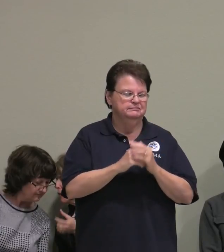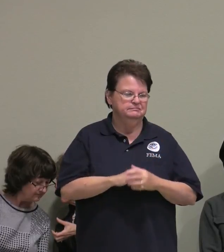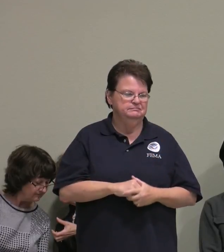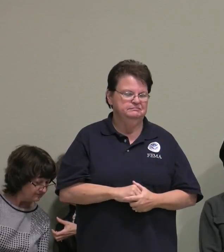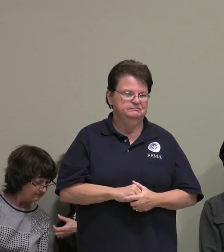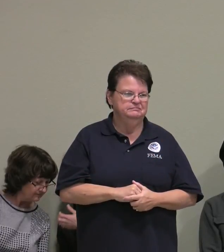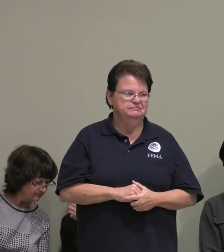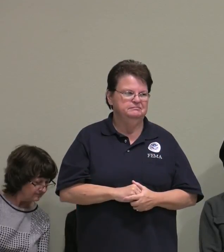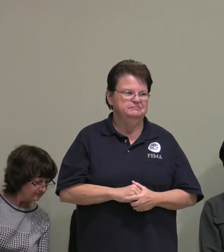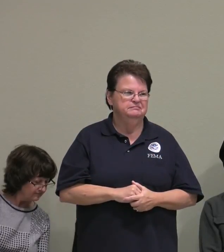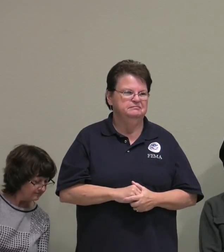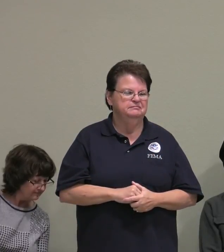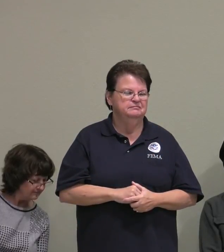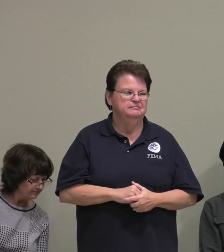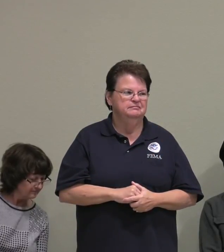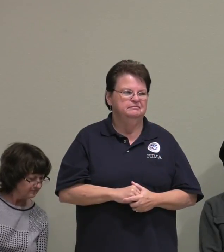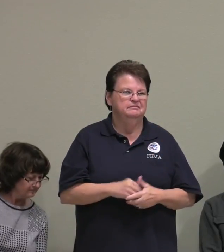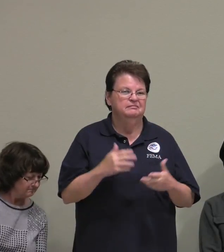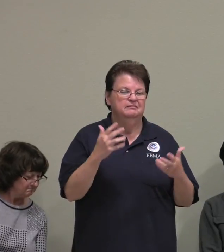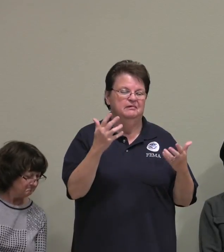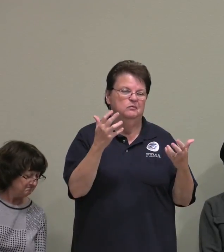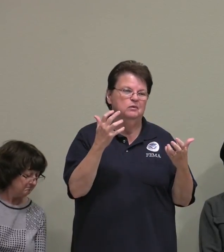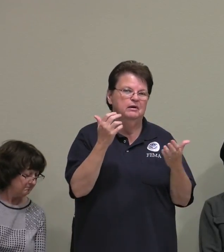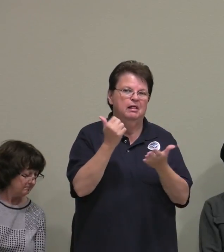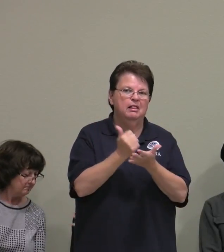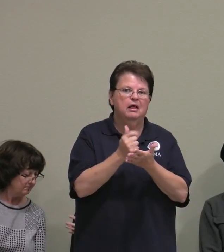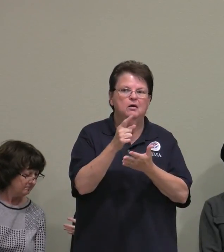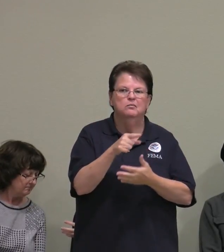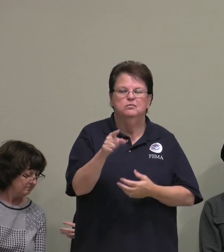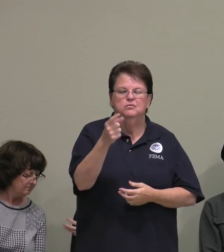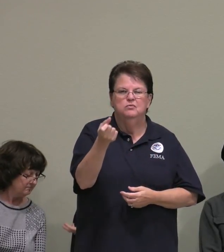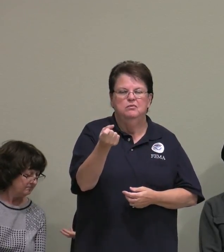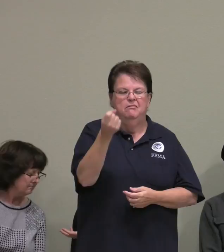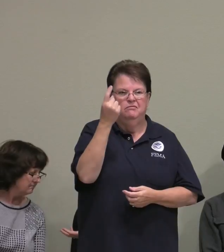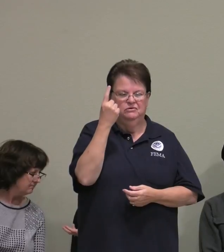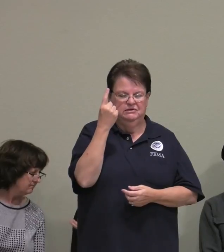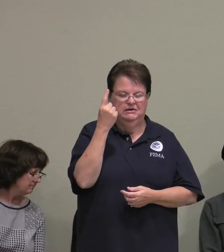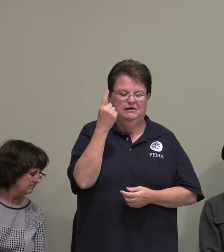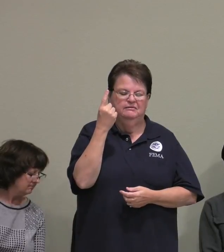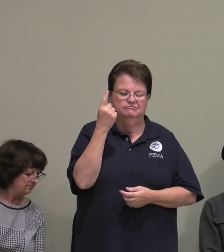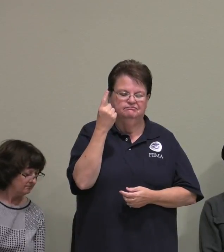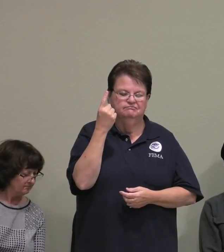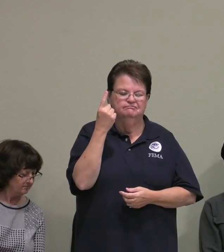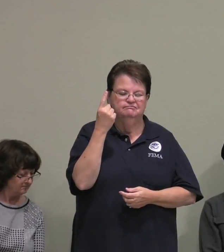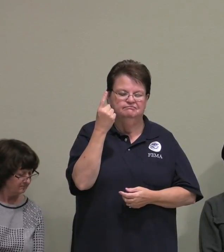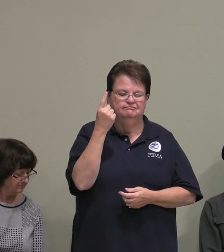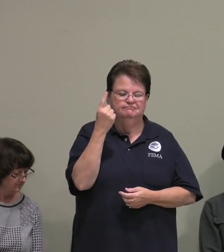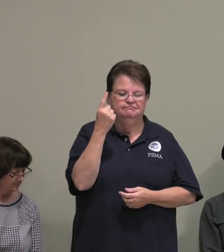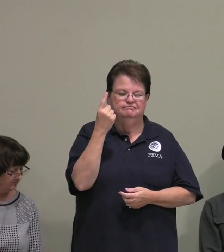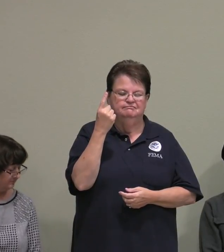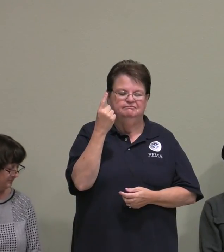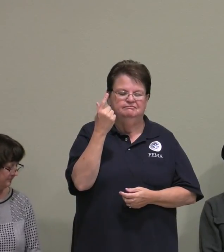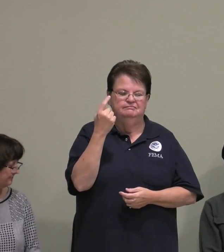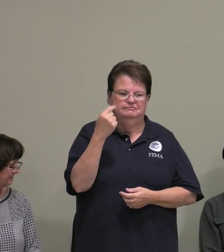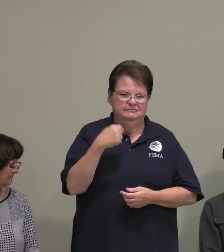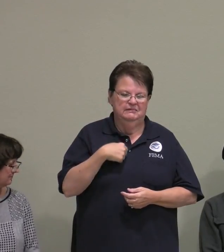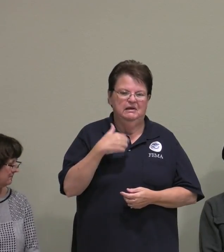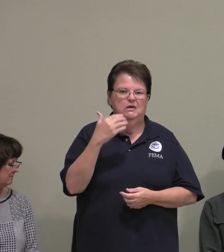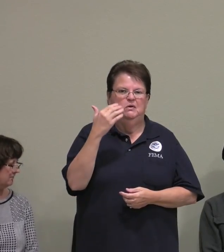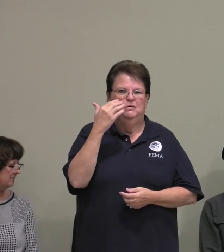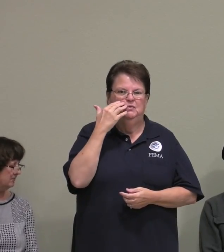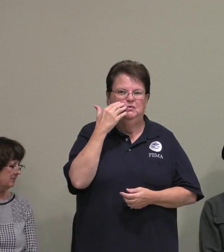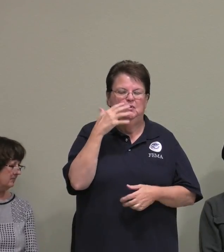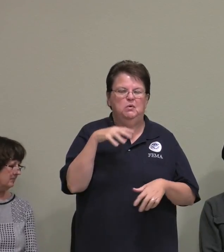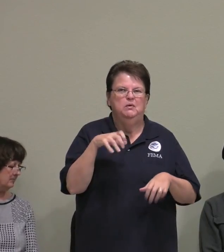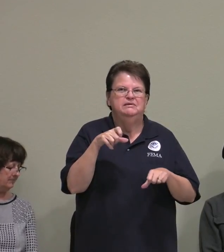And so I want to help you guys understand that I know this is taking longer